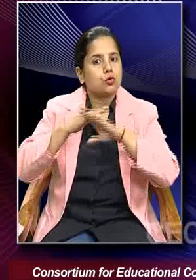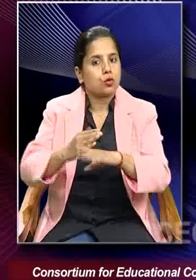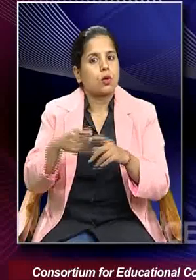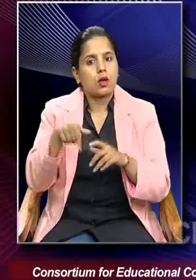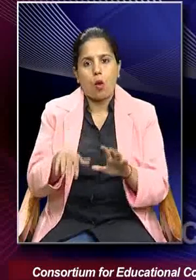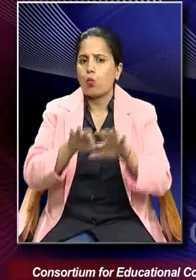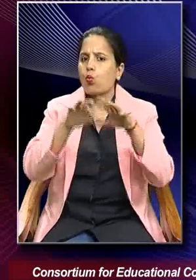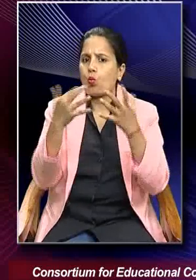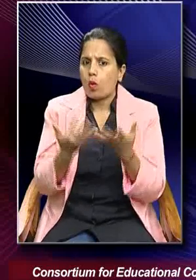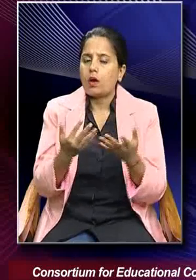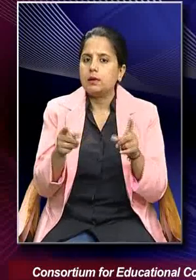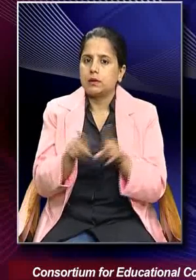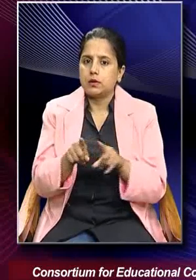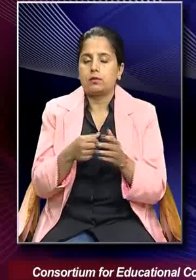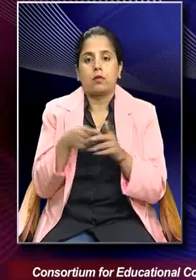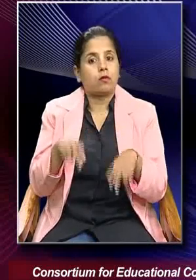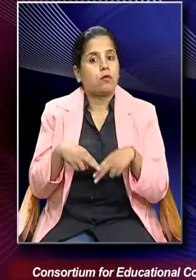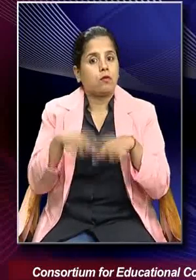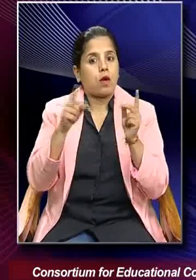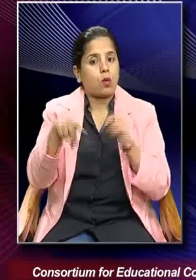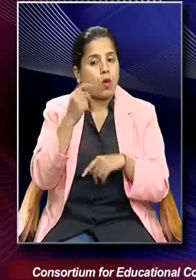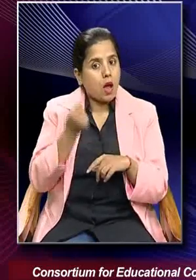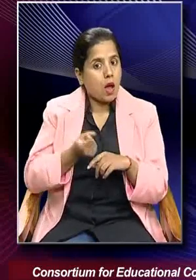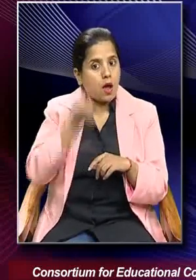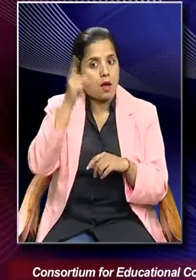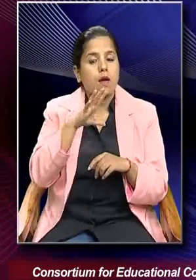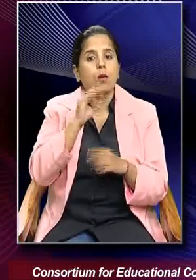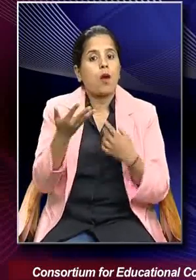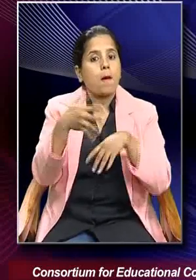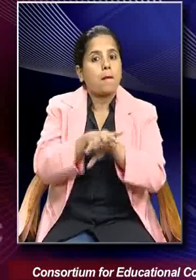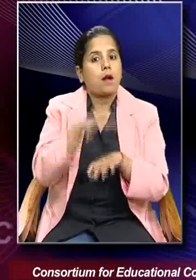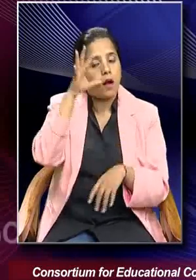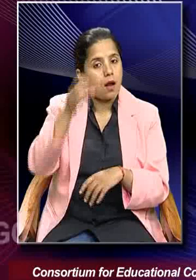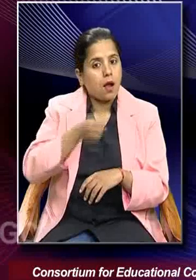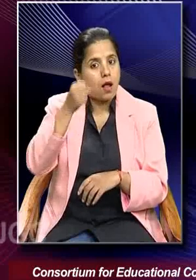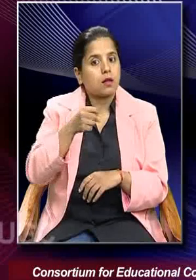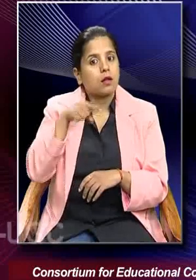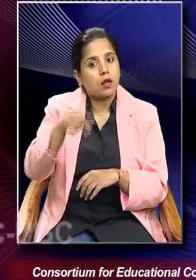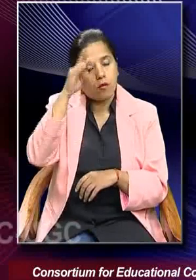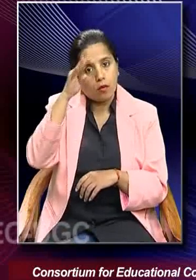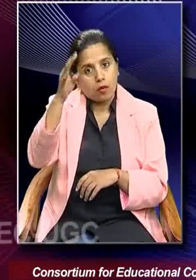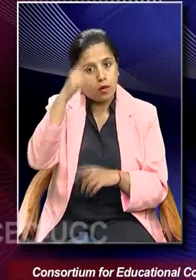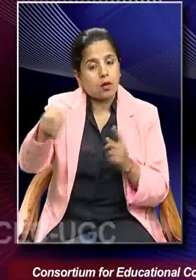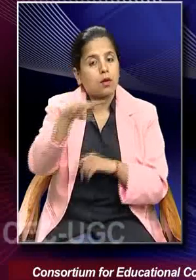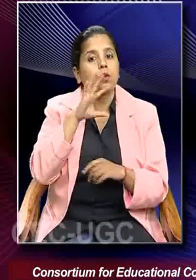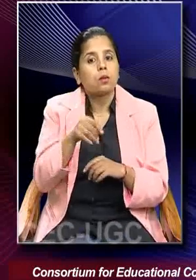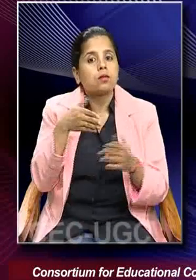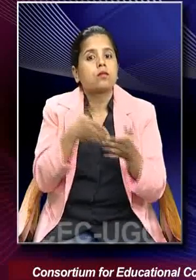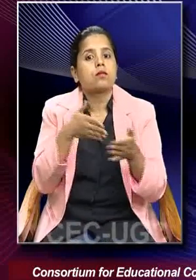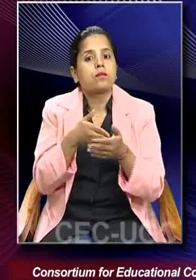world. And finally, to understand the applicability of Gandhian philosophy to unfold these challenges